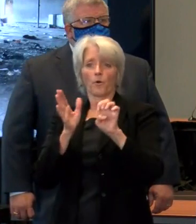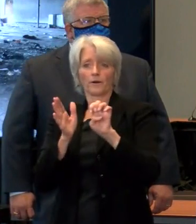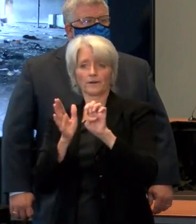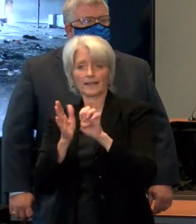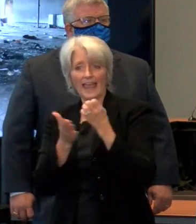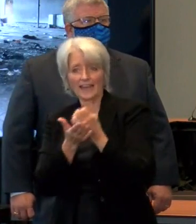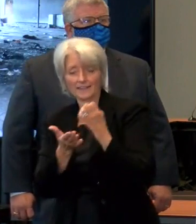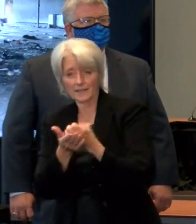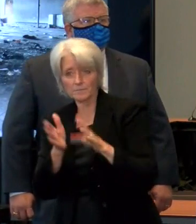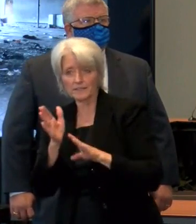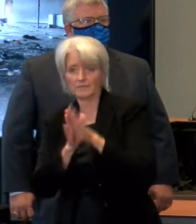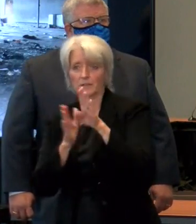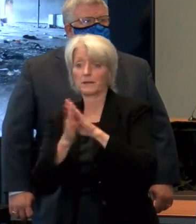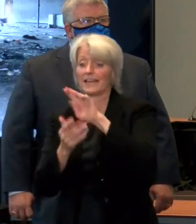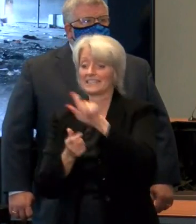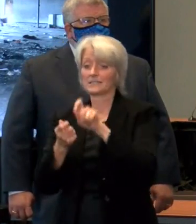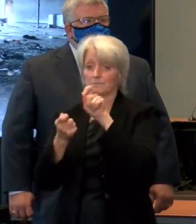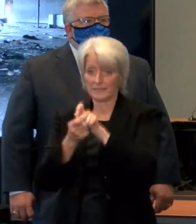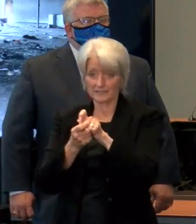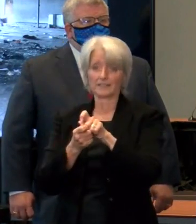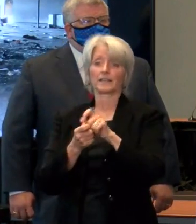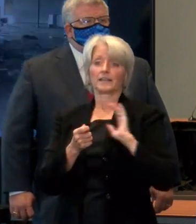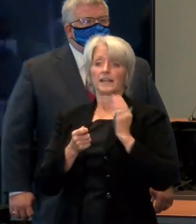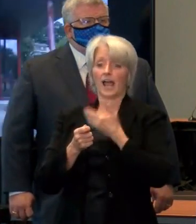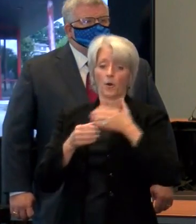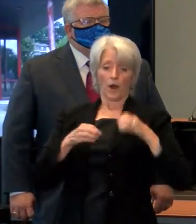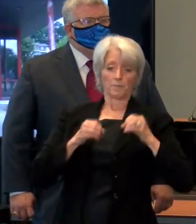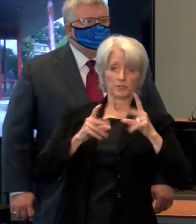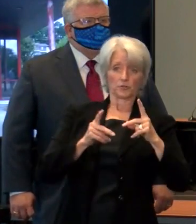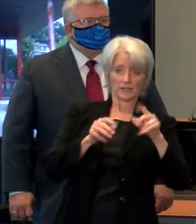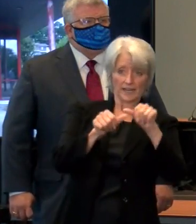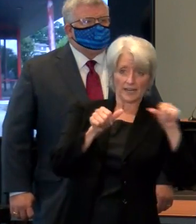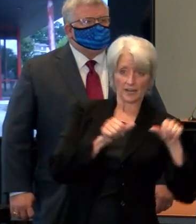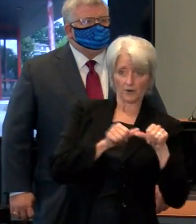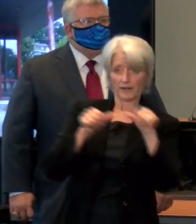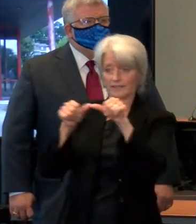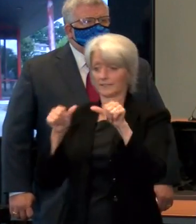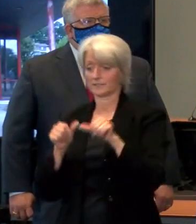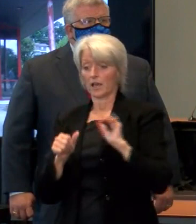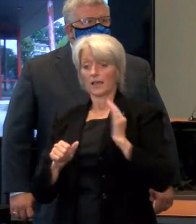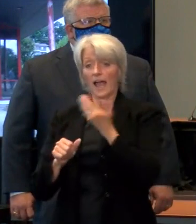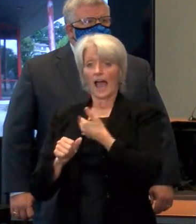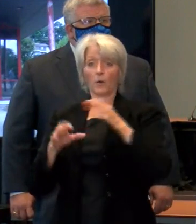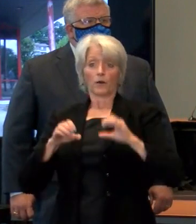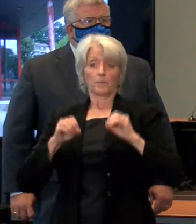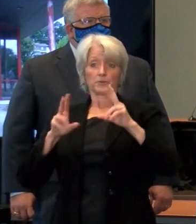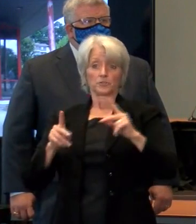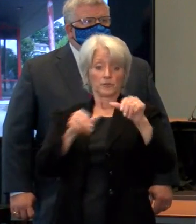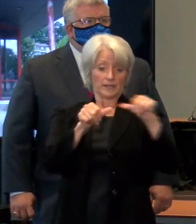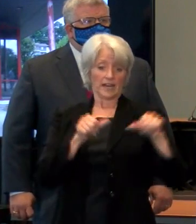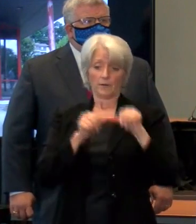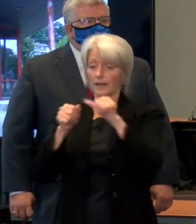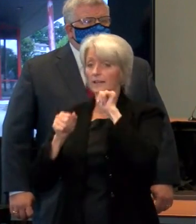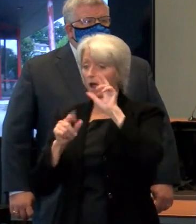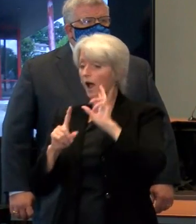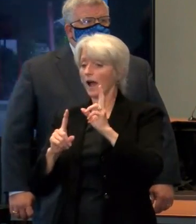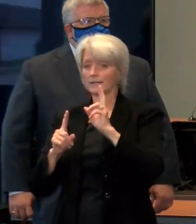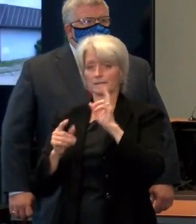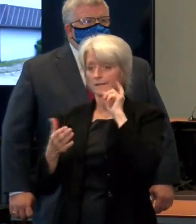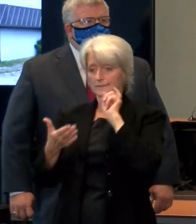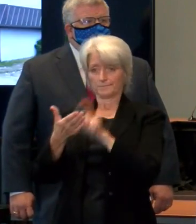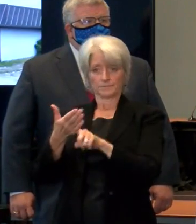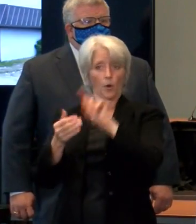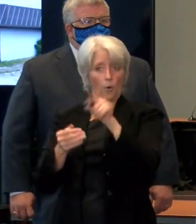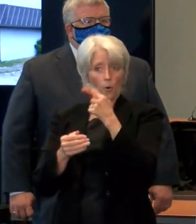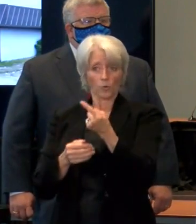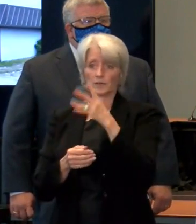east of 30, particularly in the areas of our opportunity zones. We also know opportunity zones were not solely selected by the city